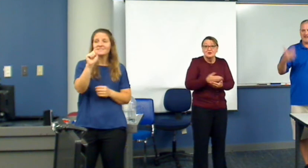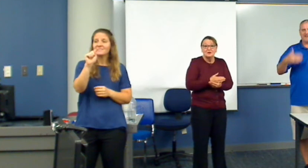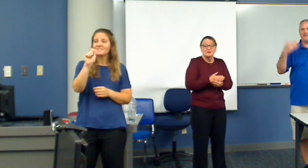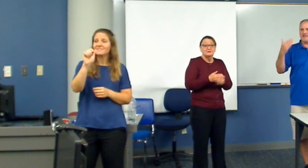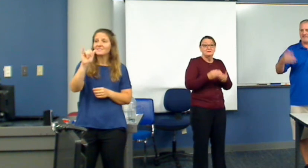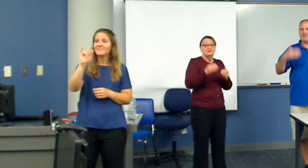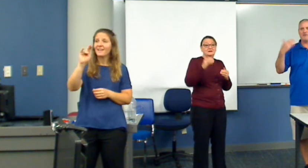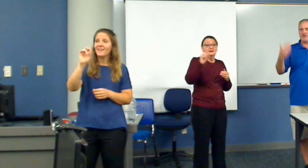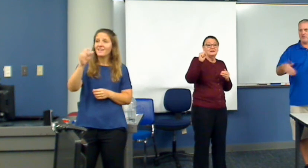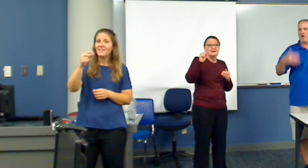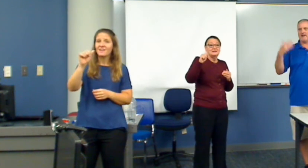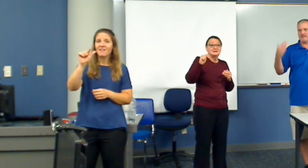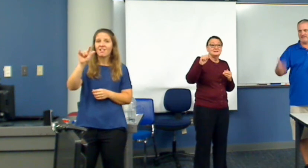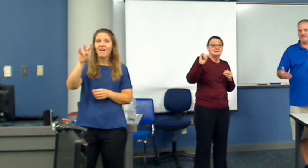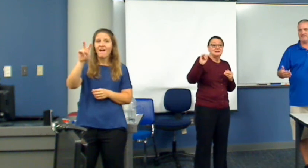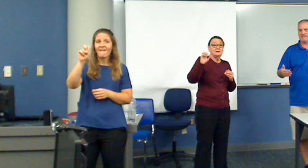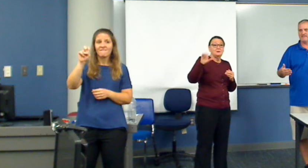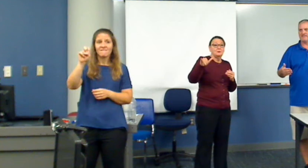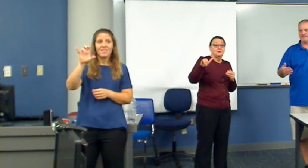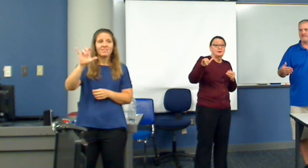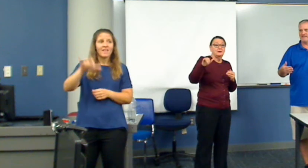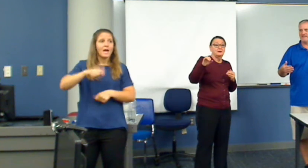That's the beat you want.